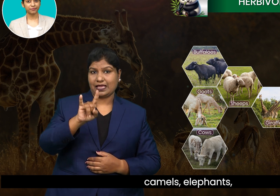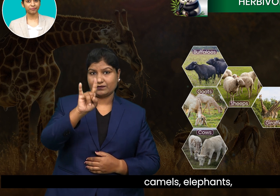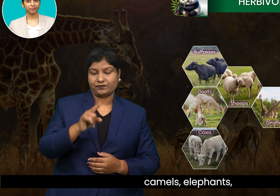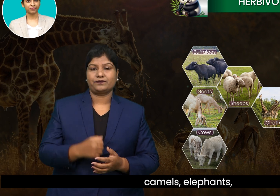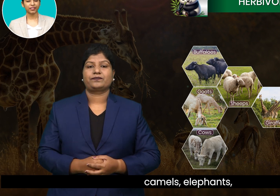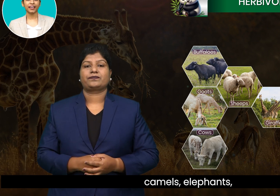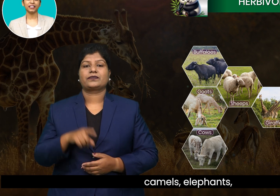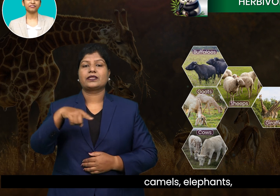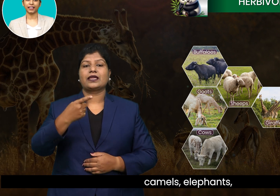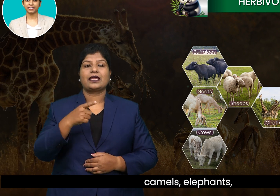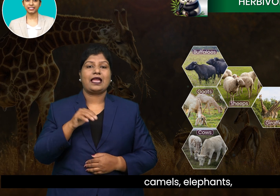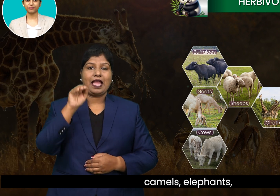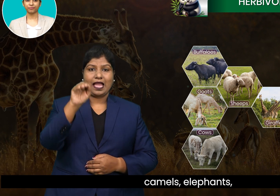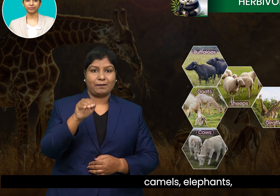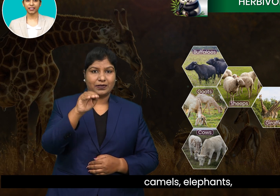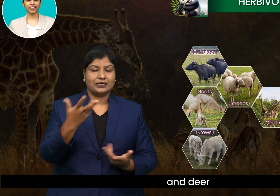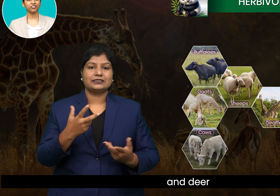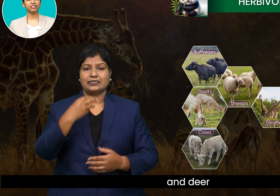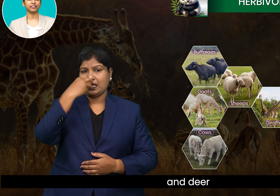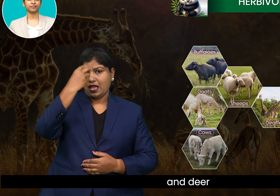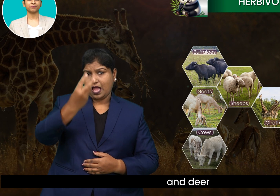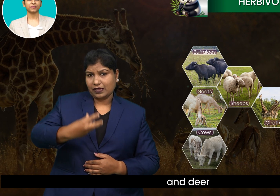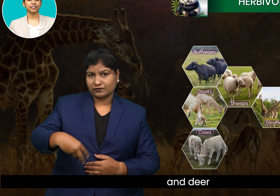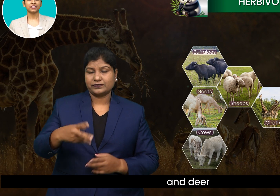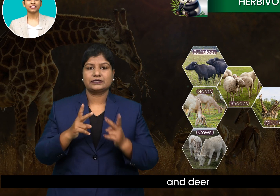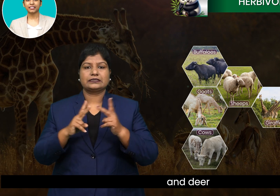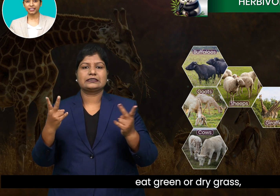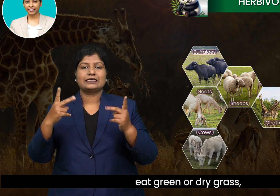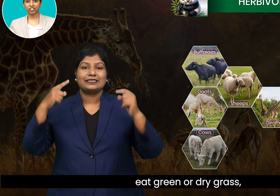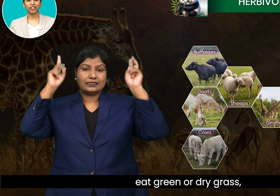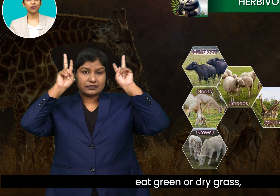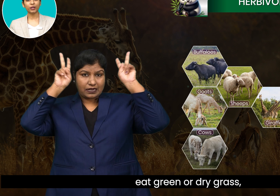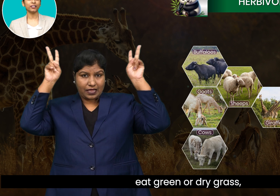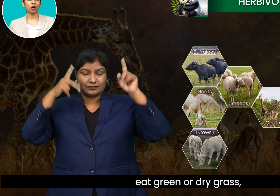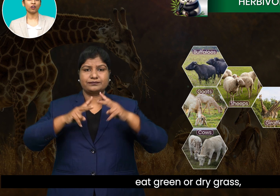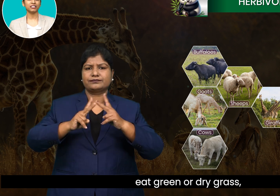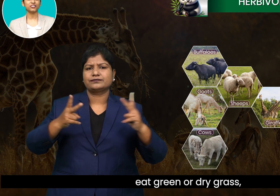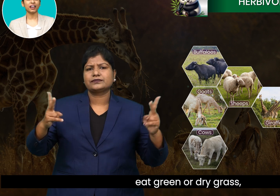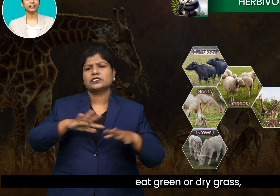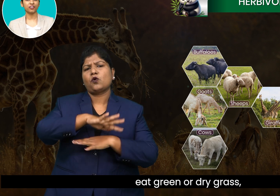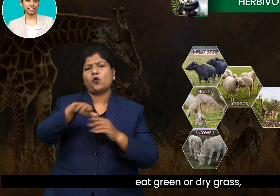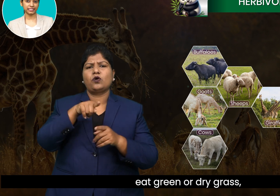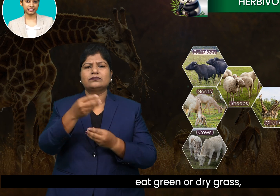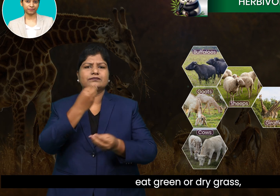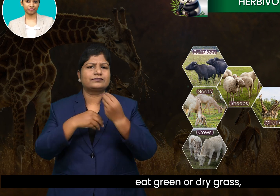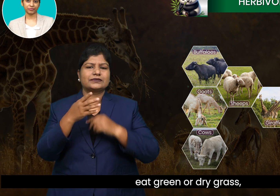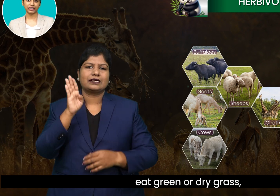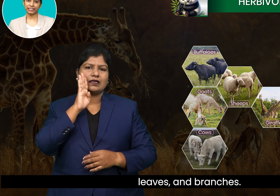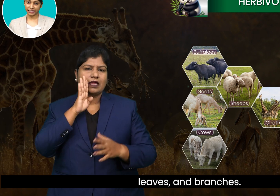camels, elephants, and deer eat green or dry